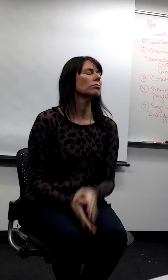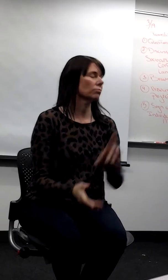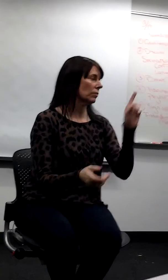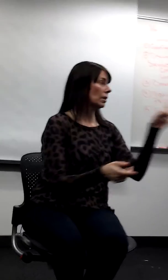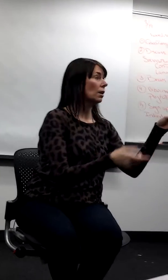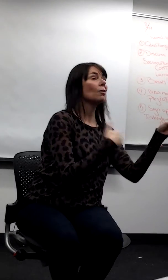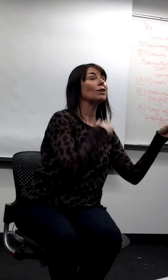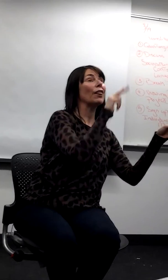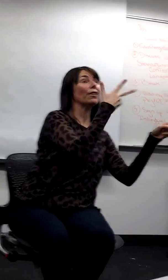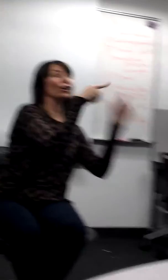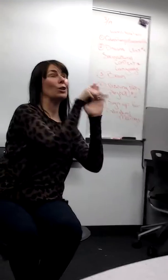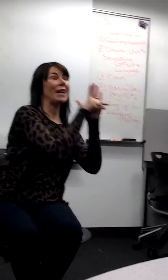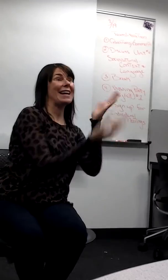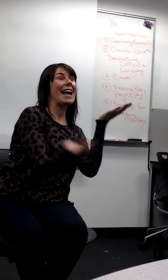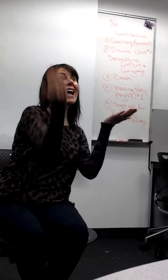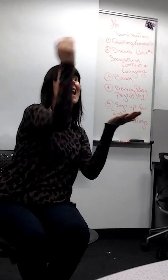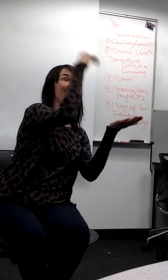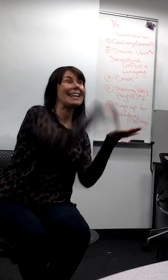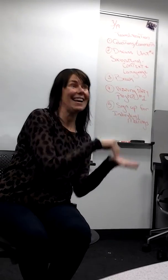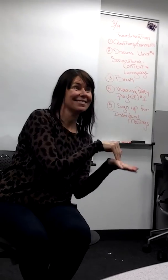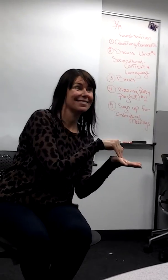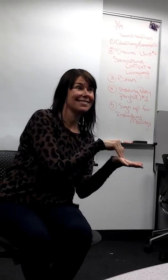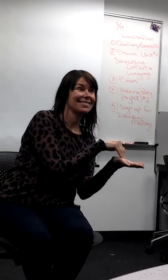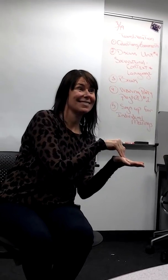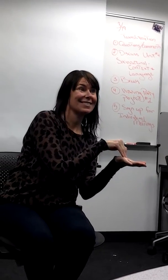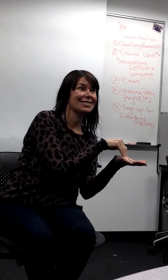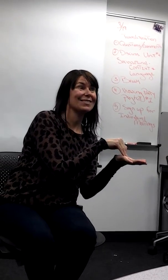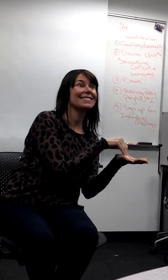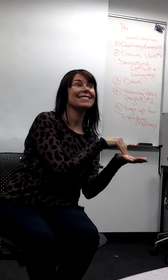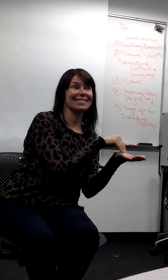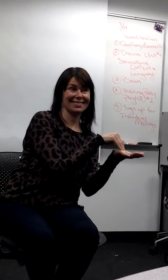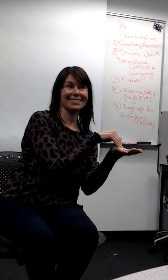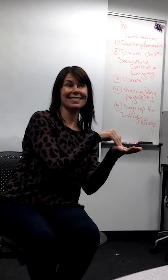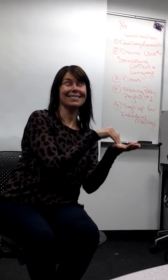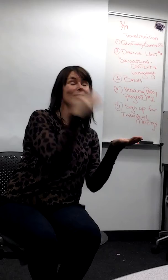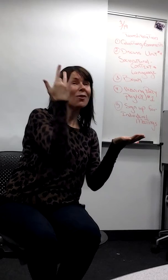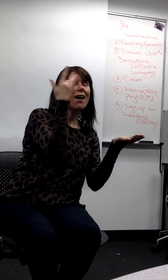I did 3rd grade again.